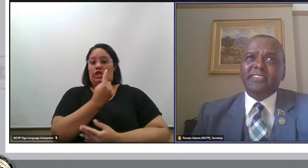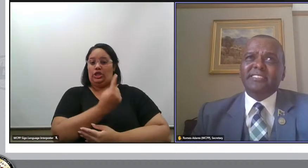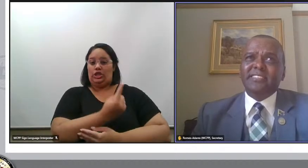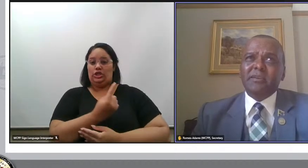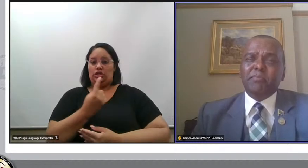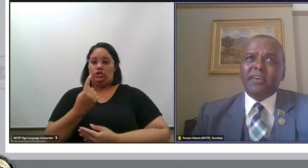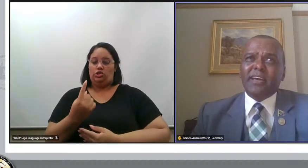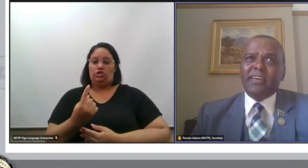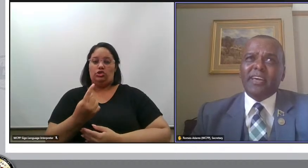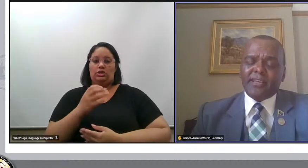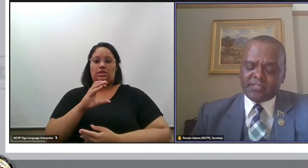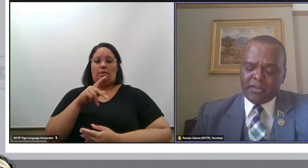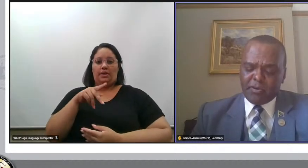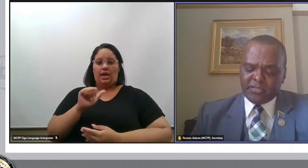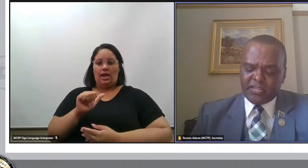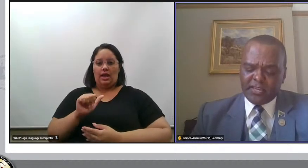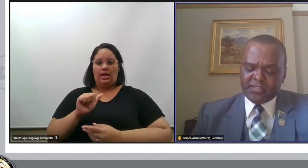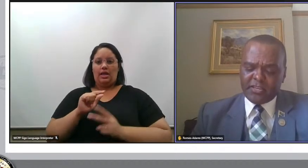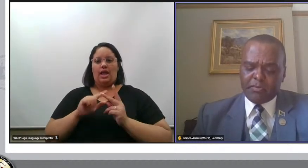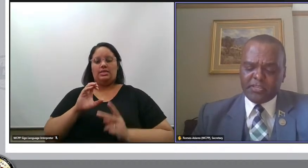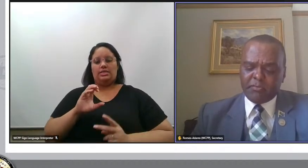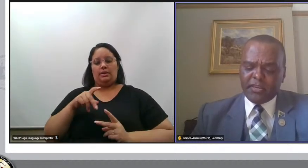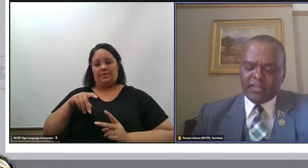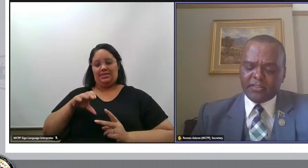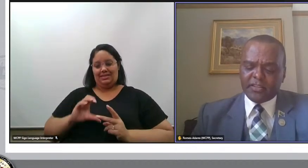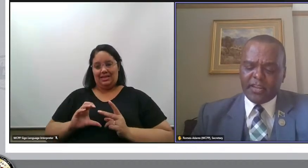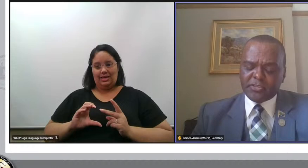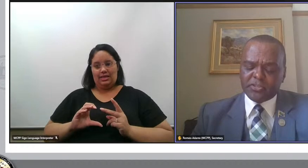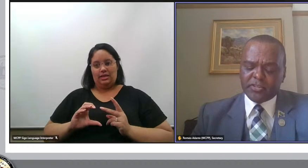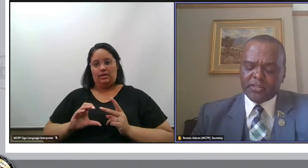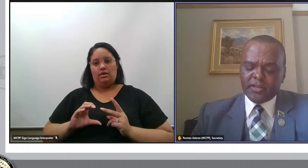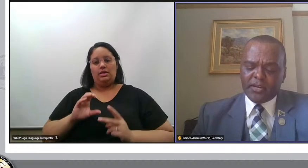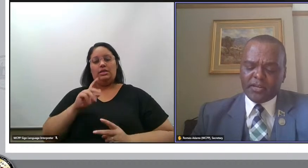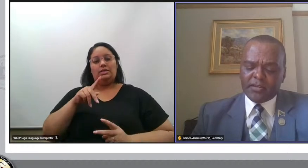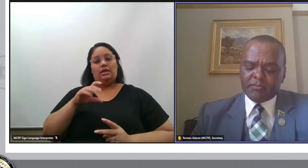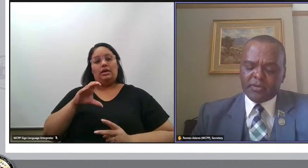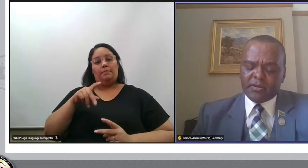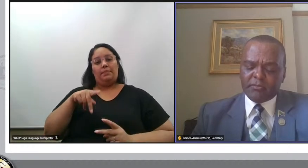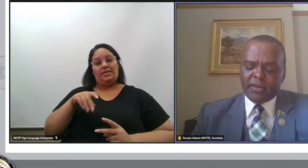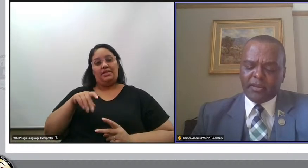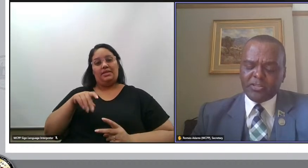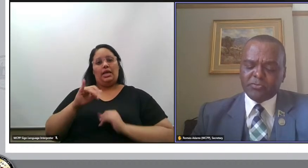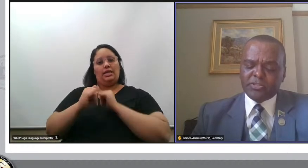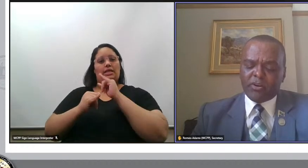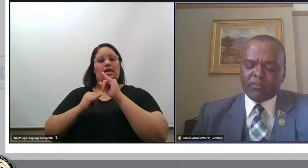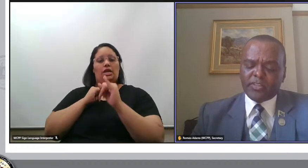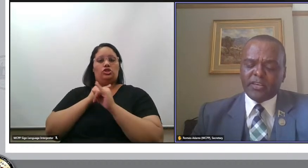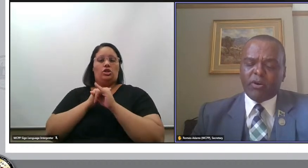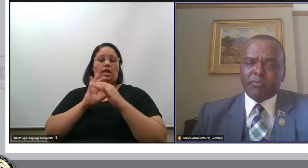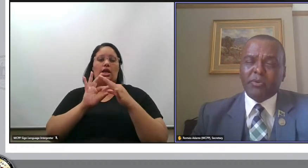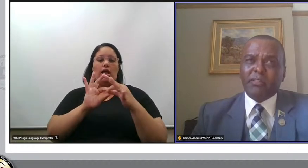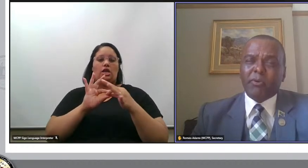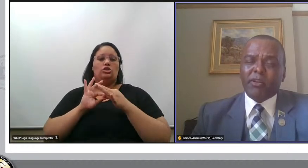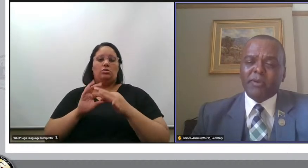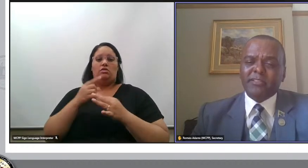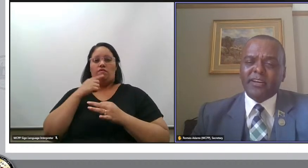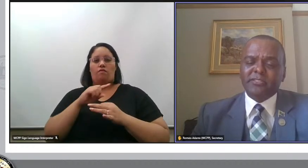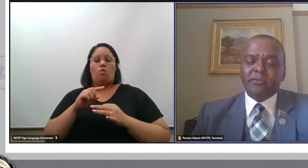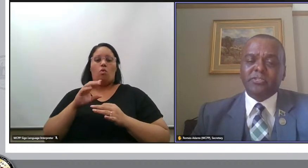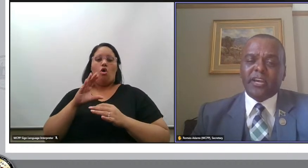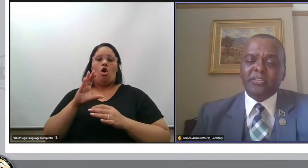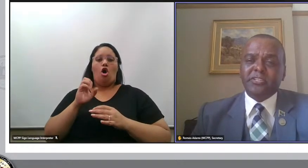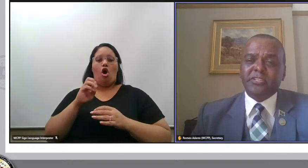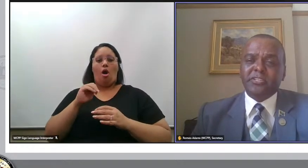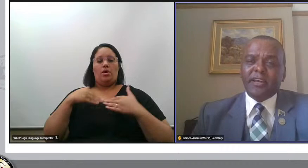the CPA and CPC, the CPC being the international engagements of the Commonwealth